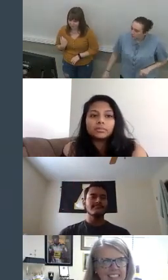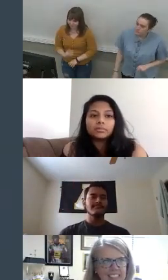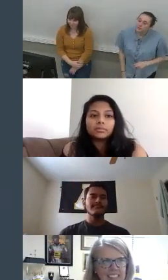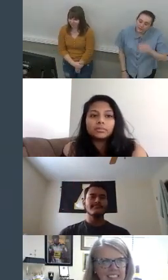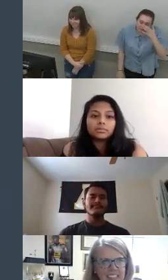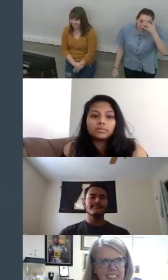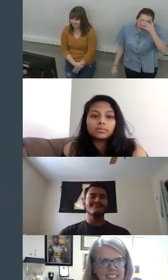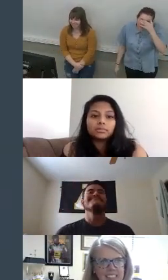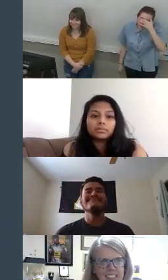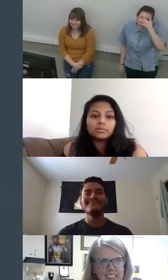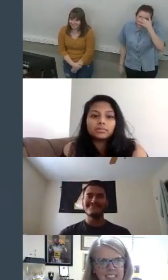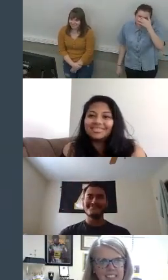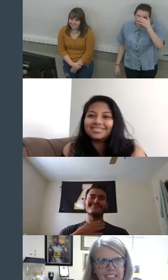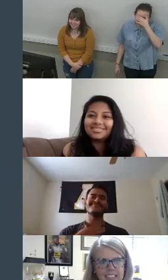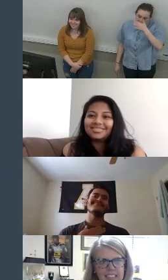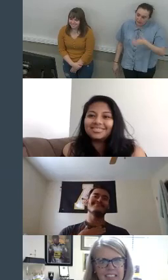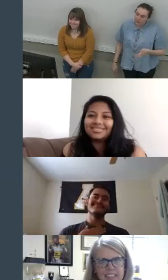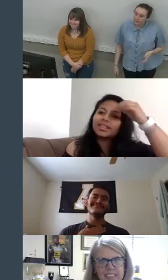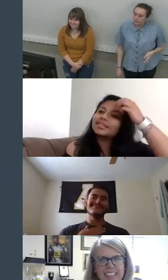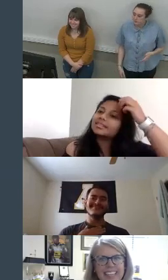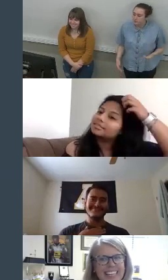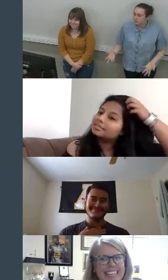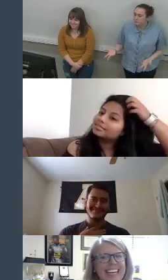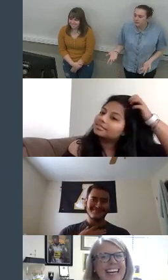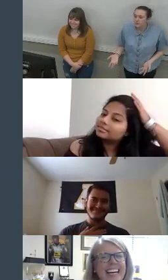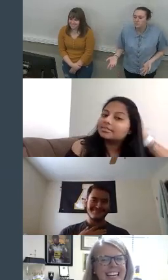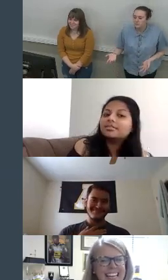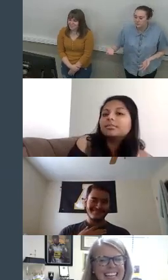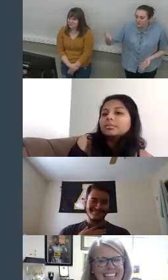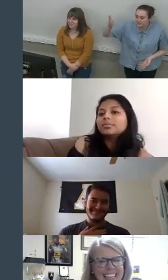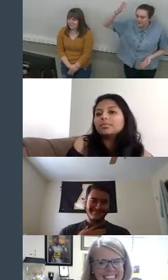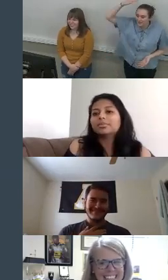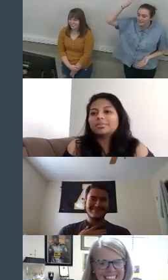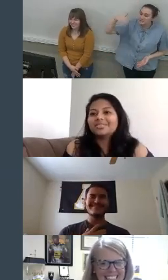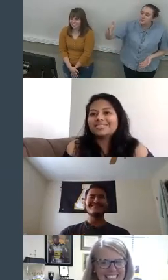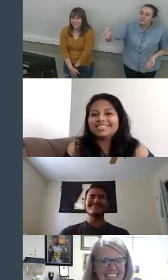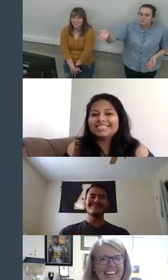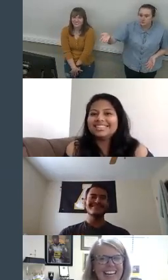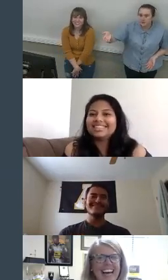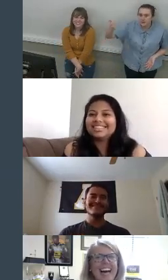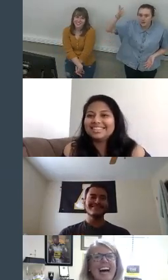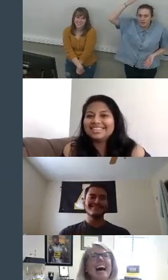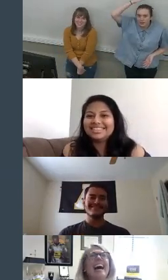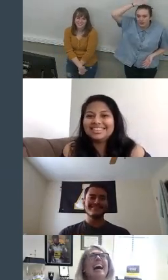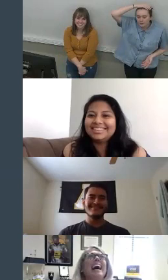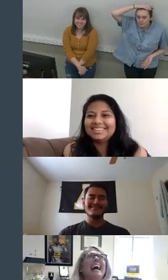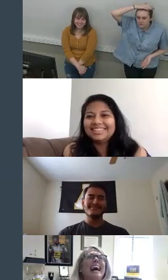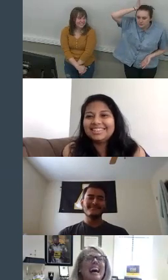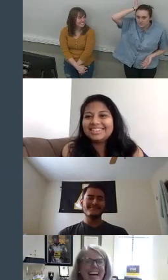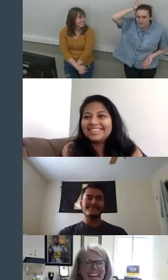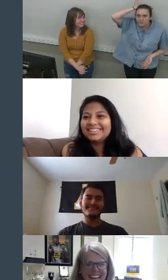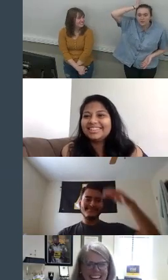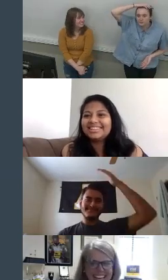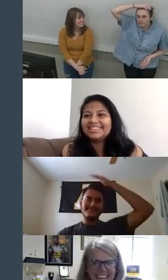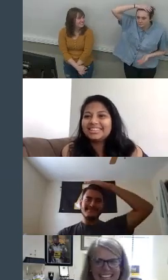Donald Trump. So he has a lot of different signs, actually. This is the only one we can find. This is the most neutral sign. This is the most neutral sign. His name. So this